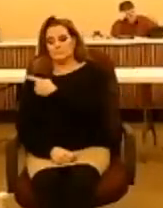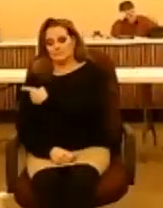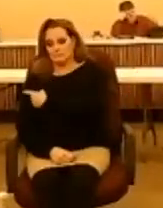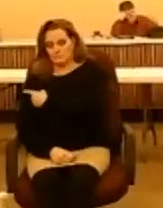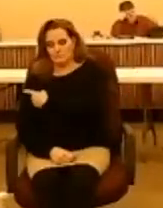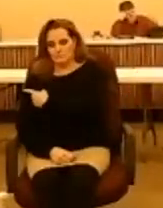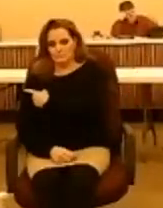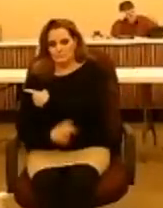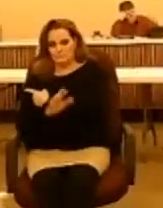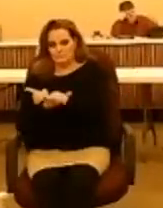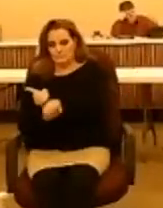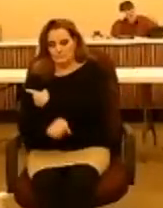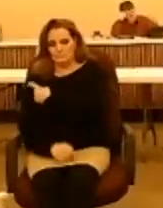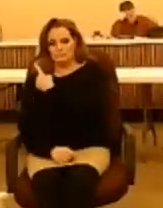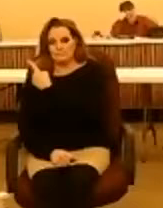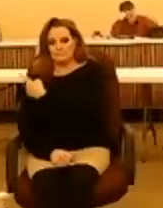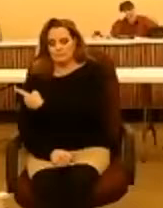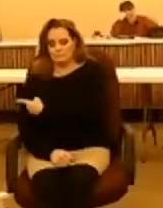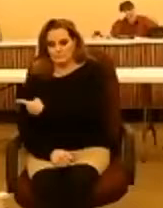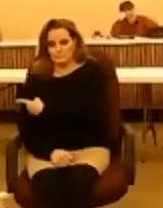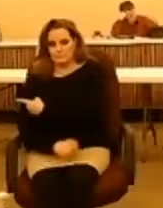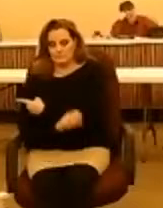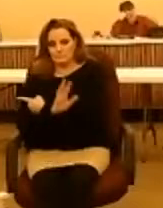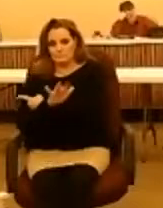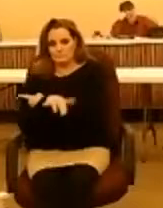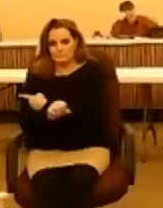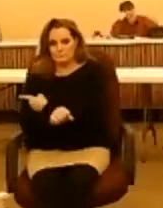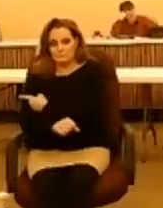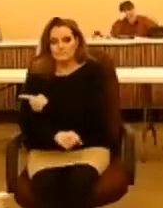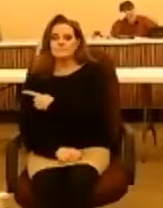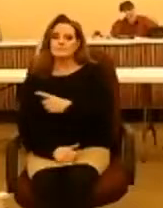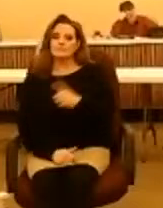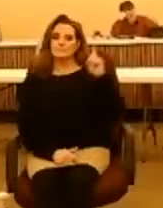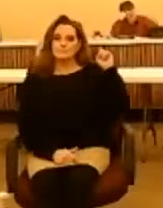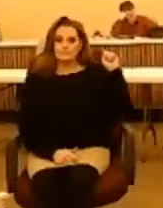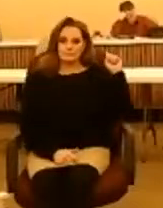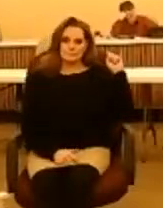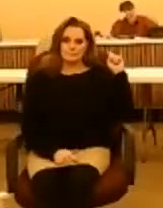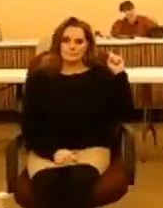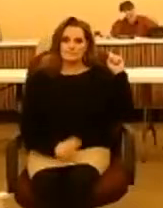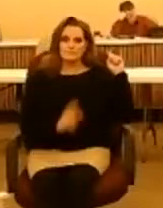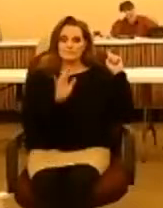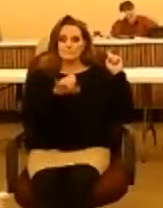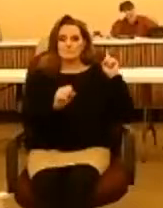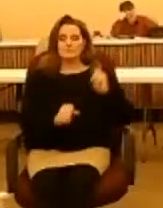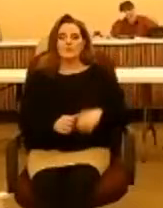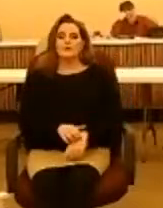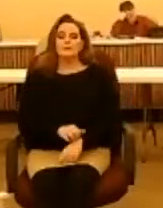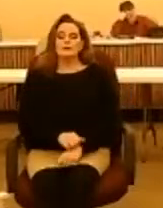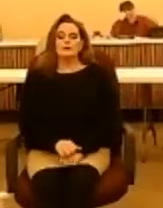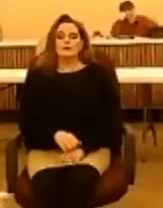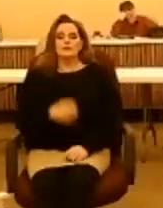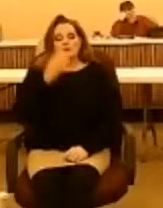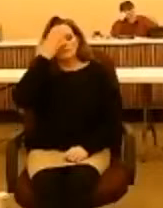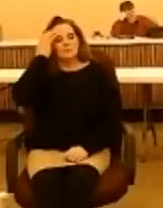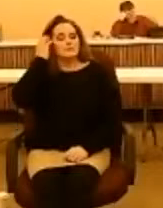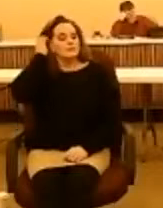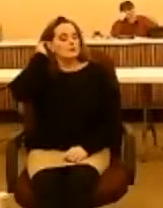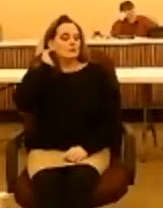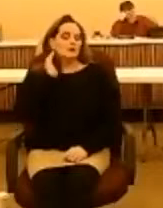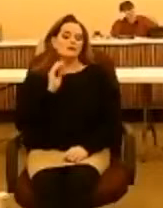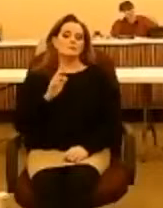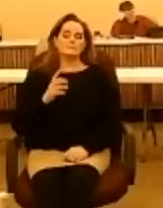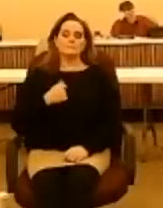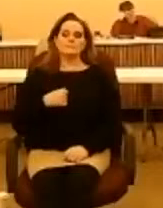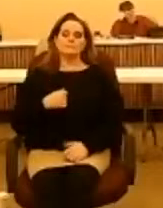Councilmember Safranek, Aye. Councilmember Bolsner, Aye. Supervisor Schultz. Aye. Mr. Supervisor